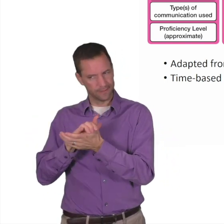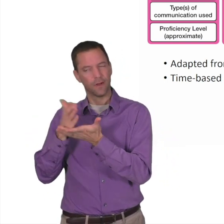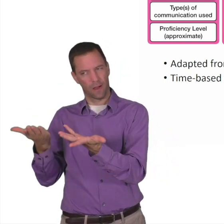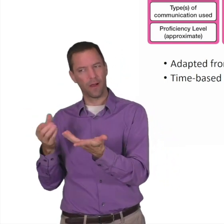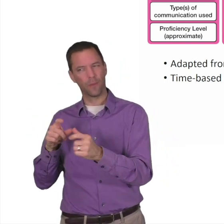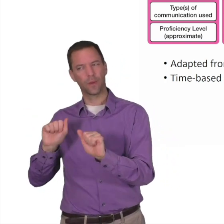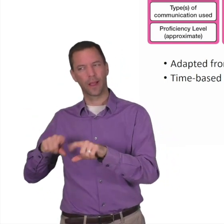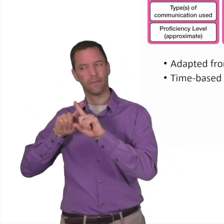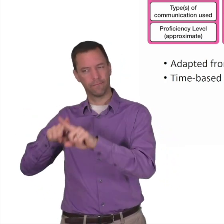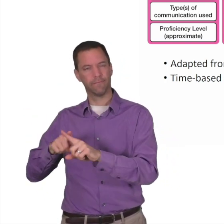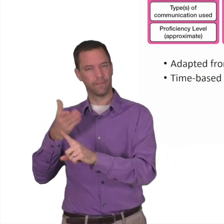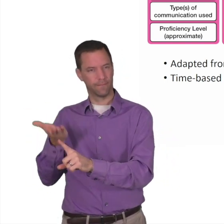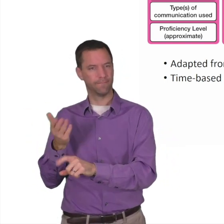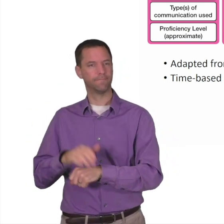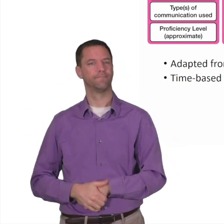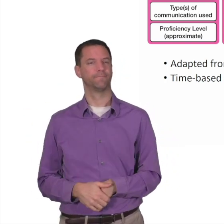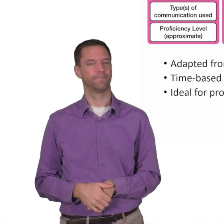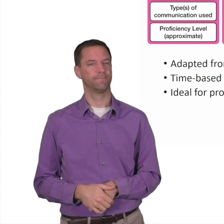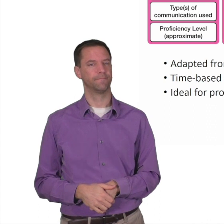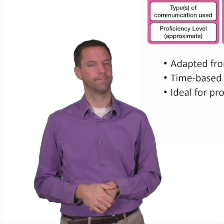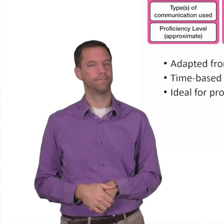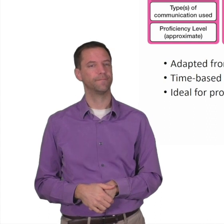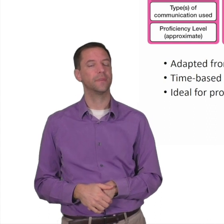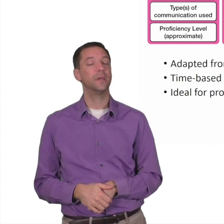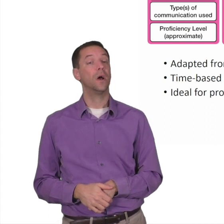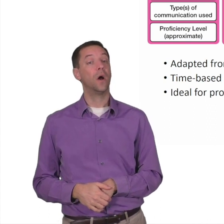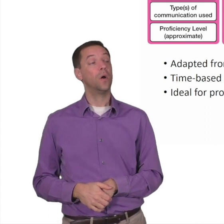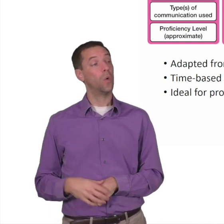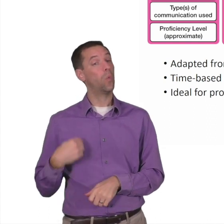that helps us believe that we can trust these results.